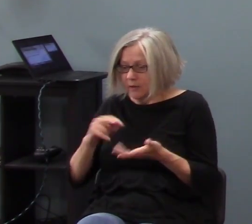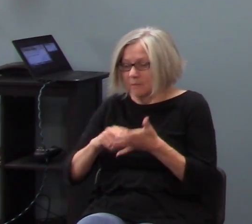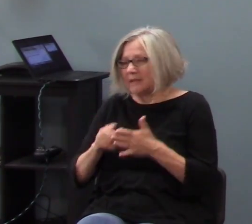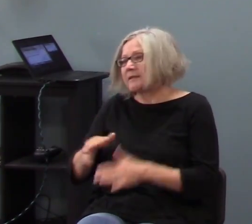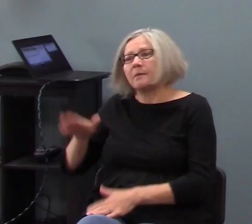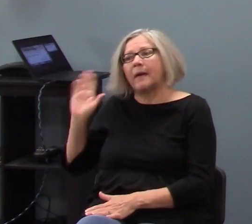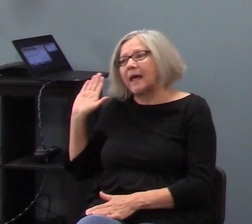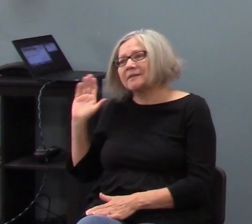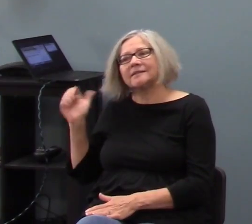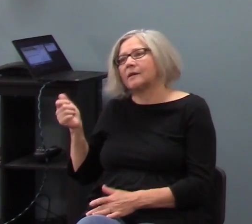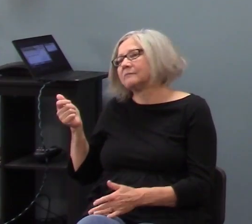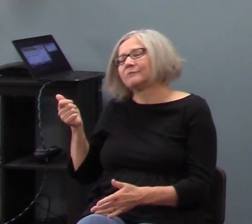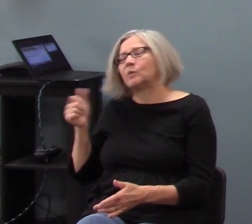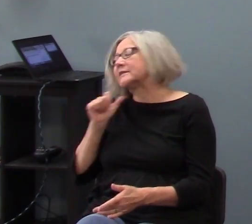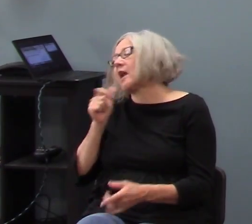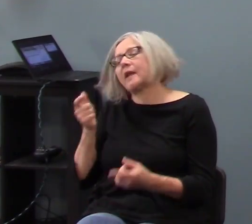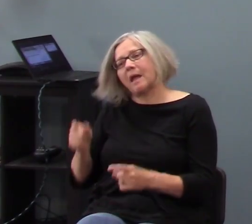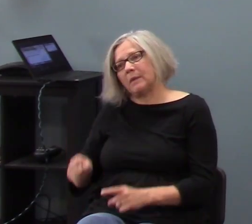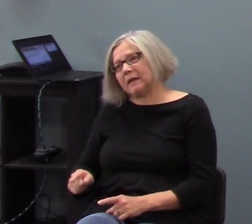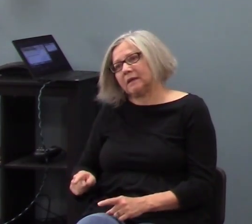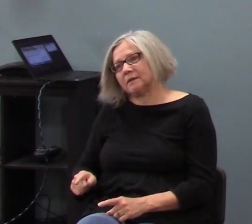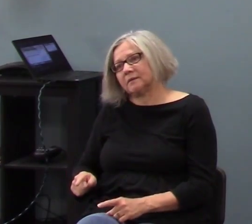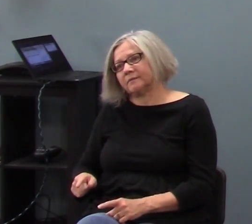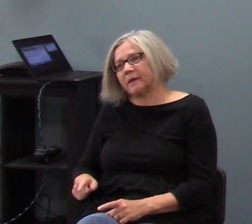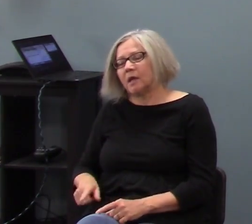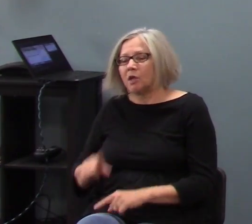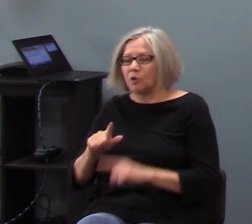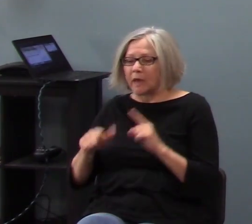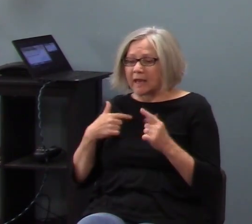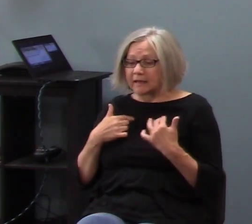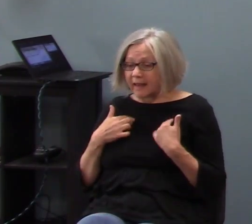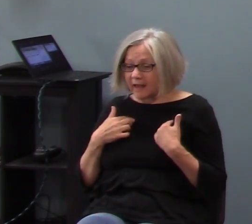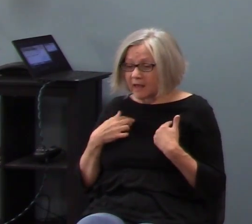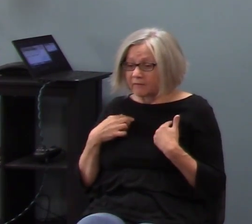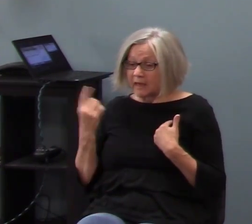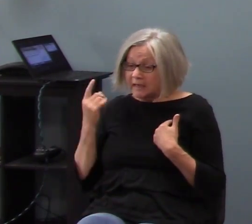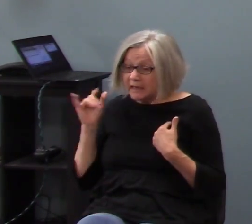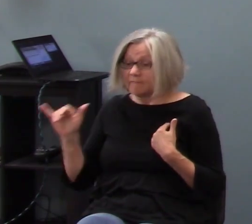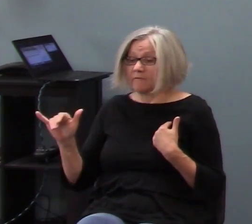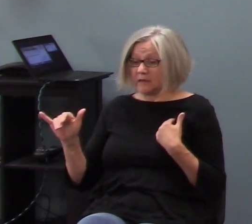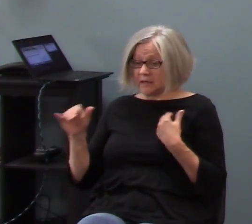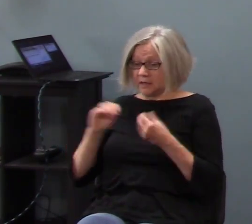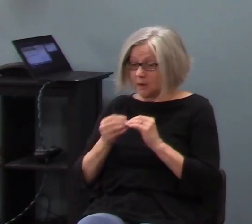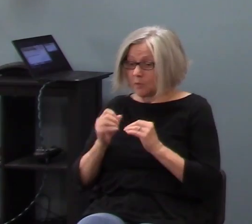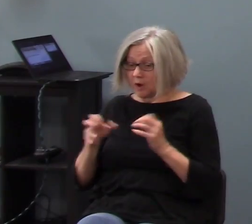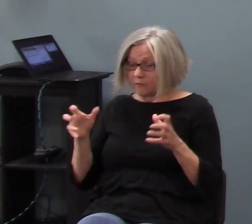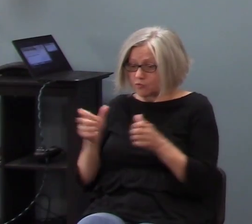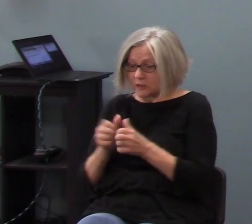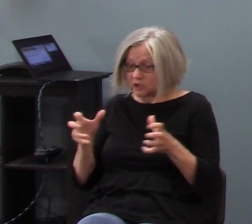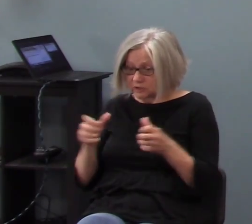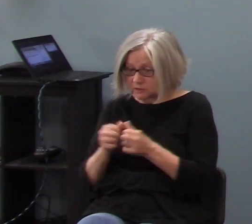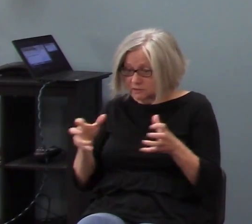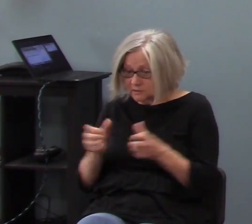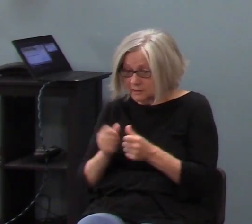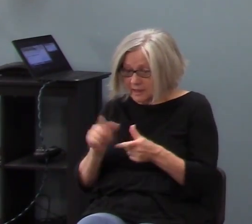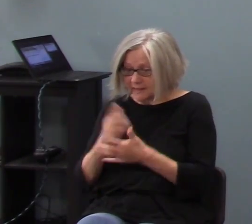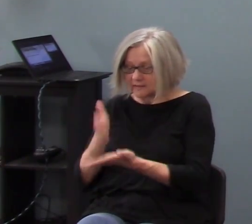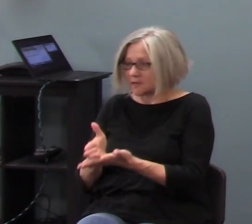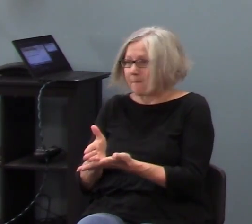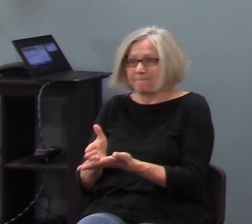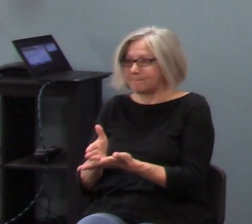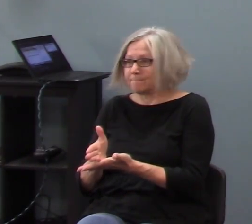past. So we wouldn't have an infinite number of crunches and then stop in this one, if that makes sense. So pretty